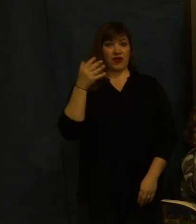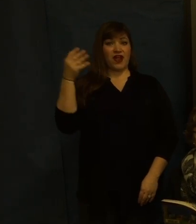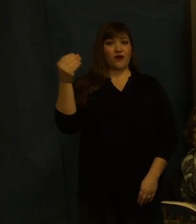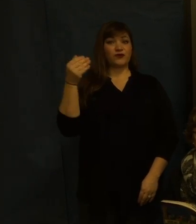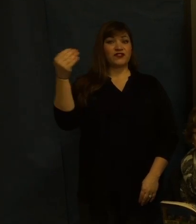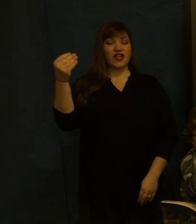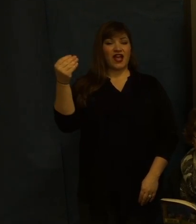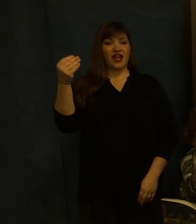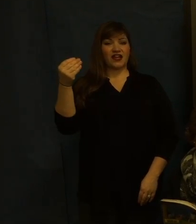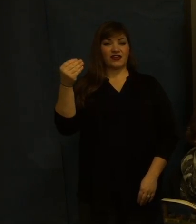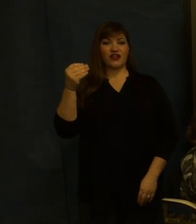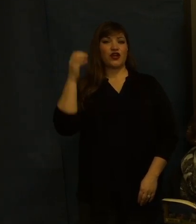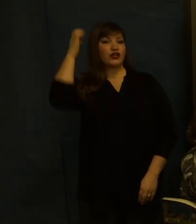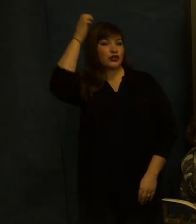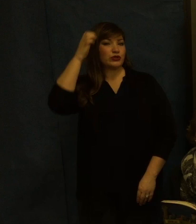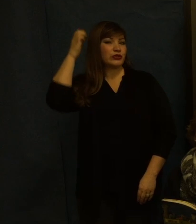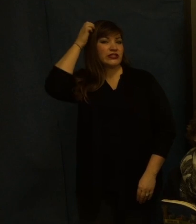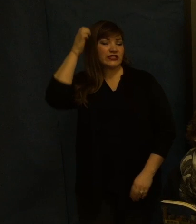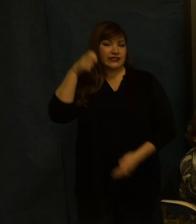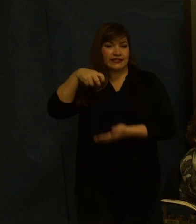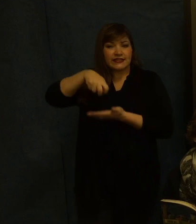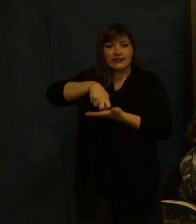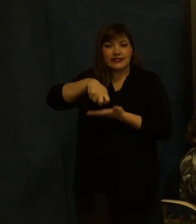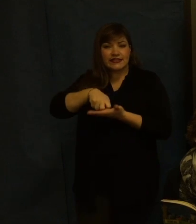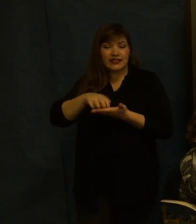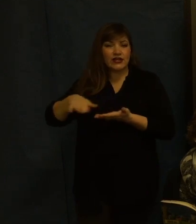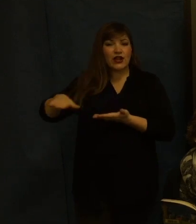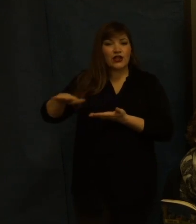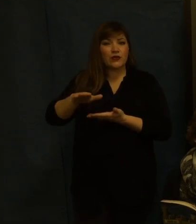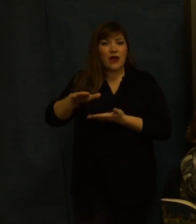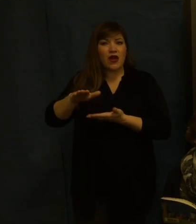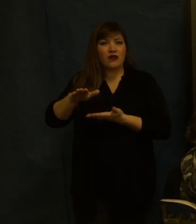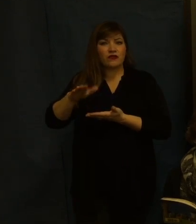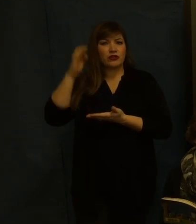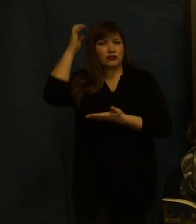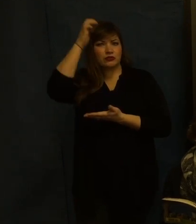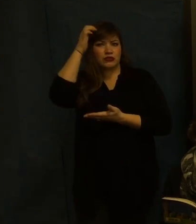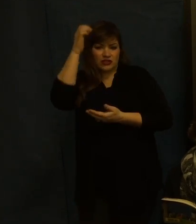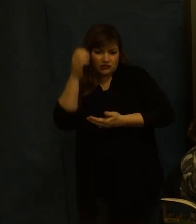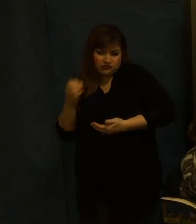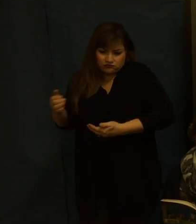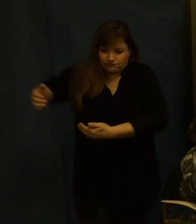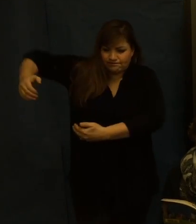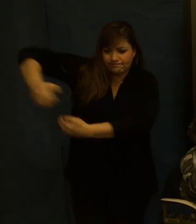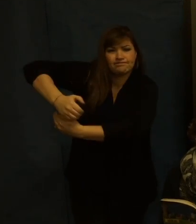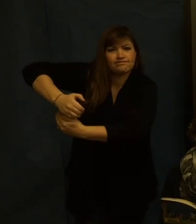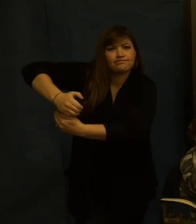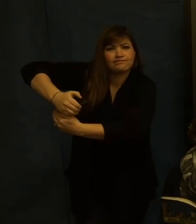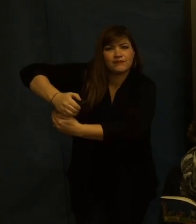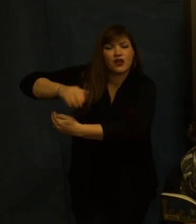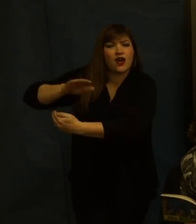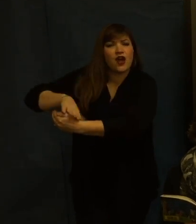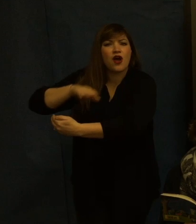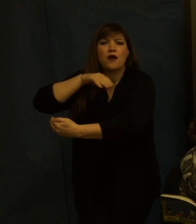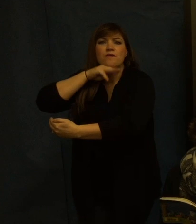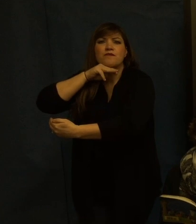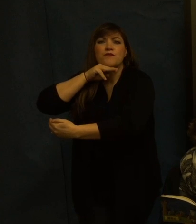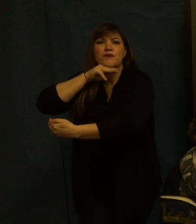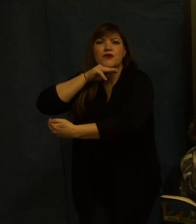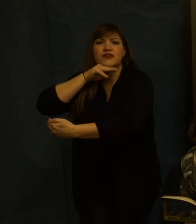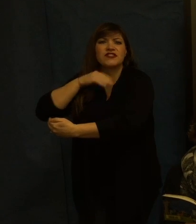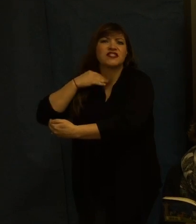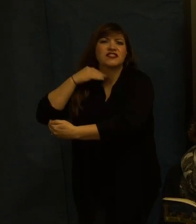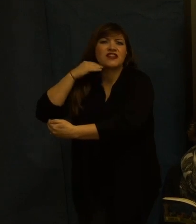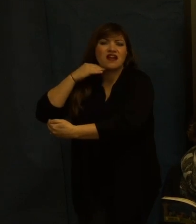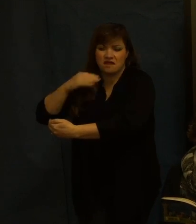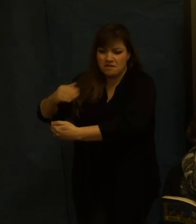was sitting on the ground. Her arms were wrapped around Mercy's neck. Her cheek was resting on Mercy's back.